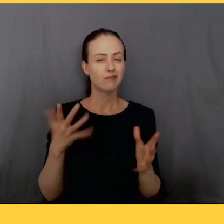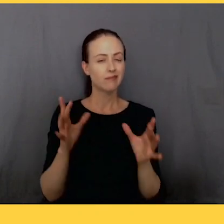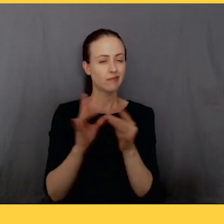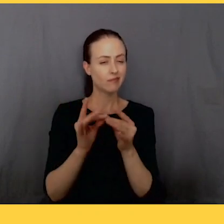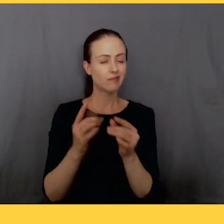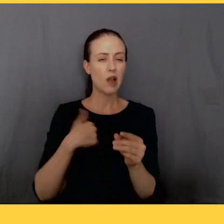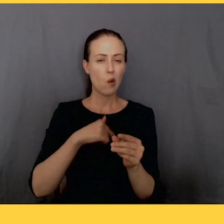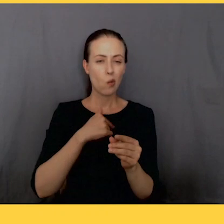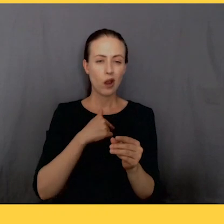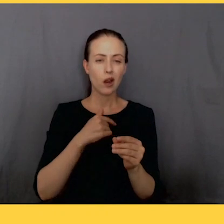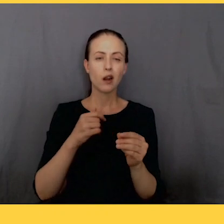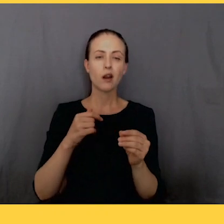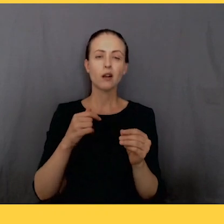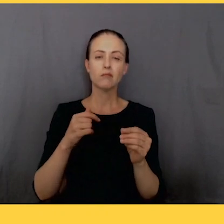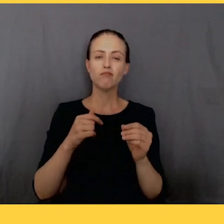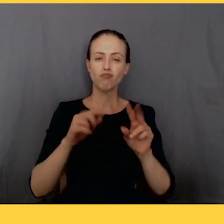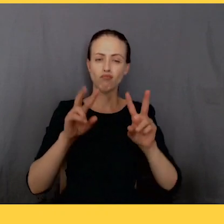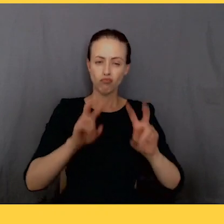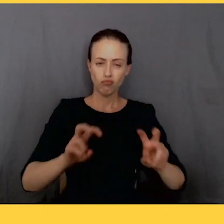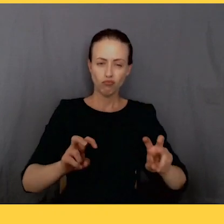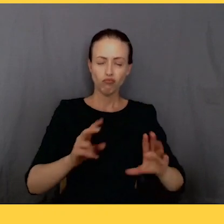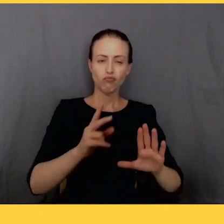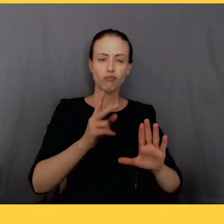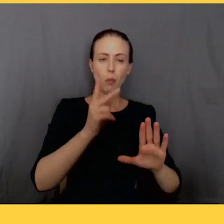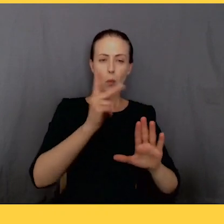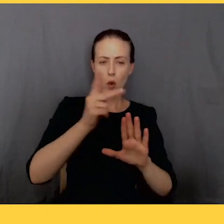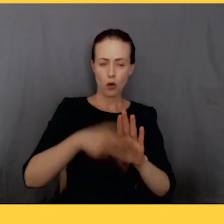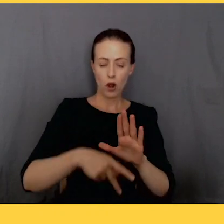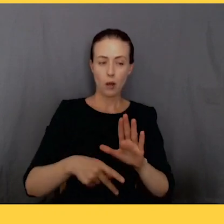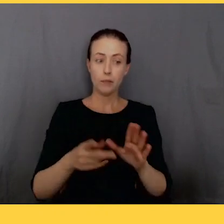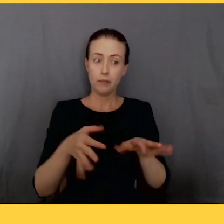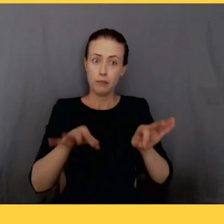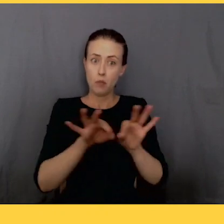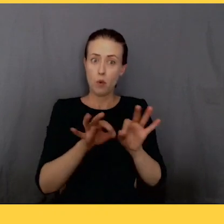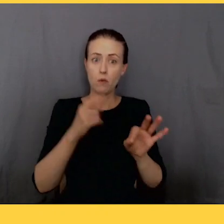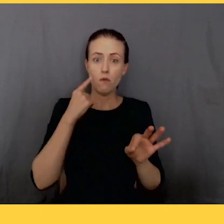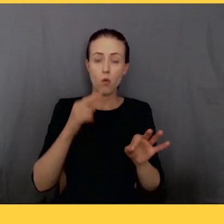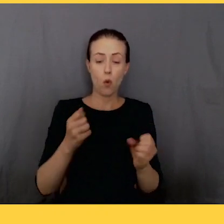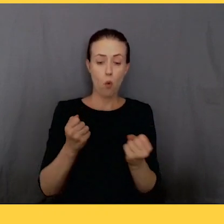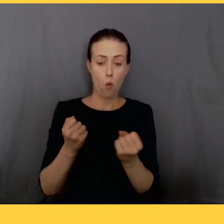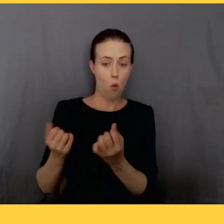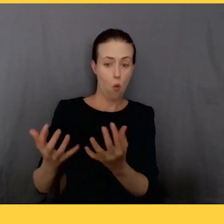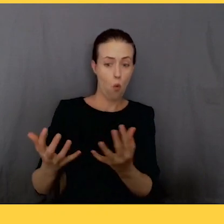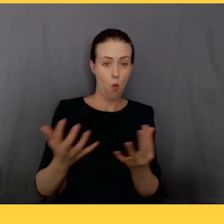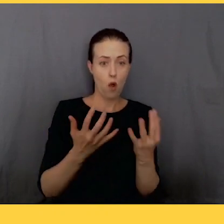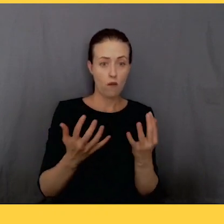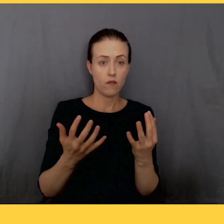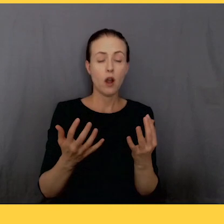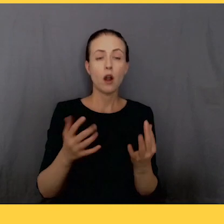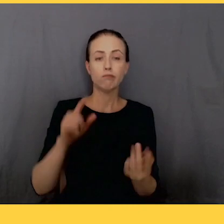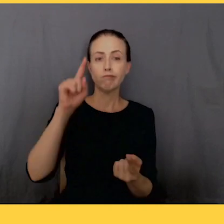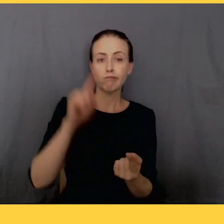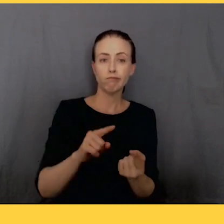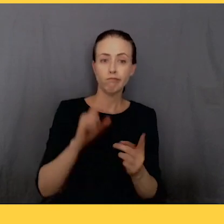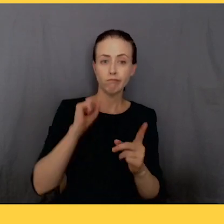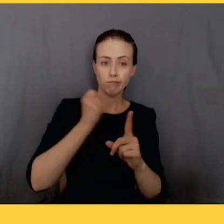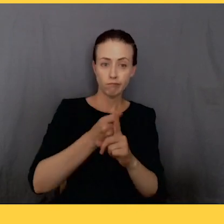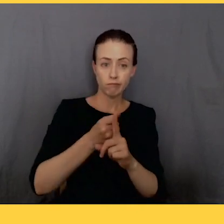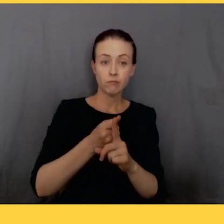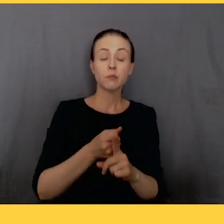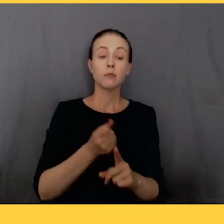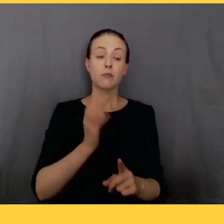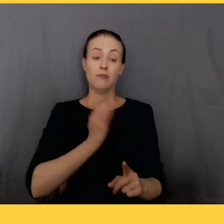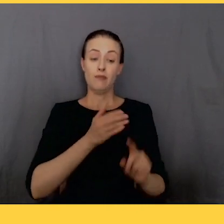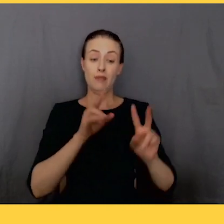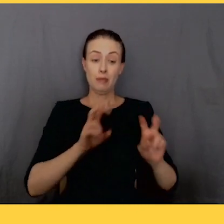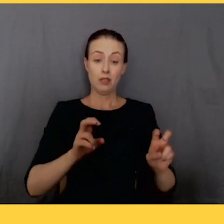inspection program is a very important component of our wildfire mitigation effort. Part of this inspection program, we use